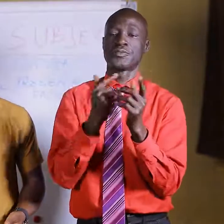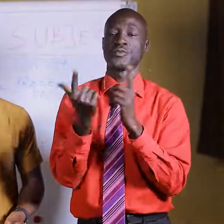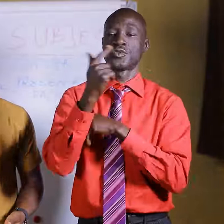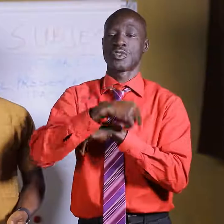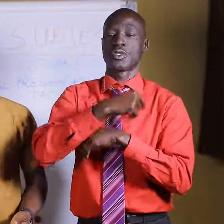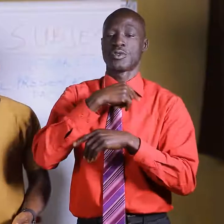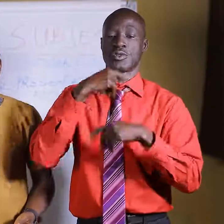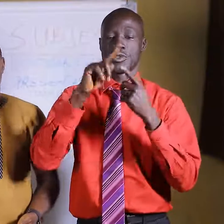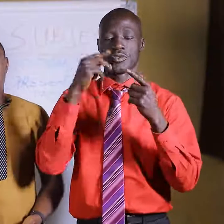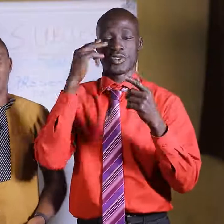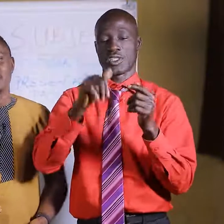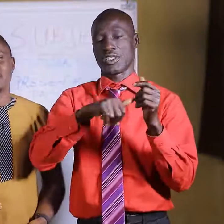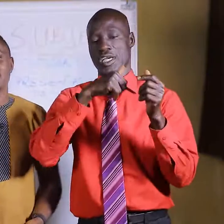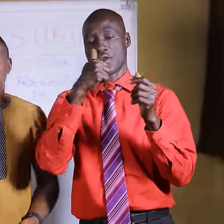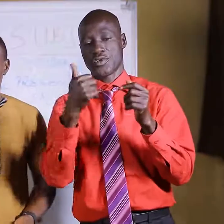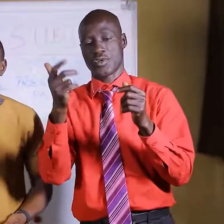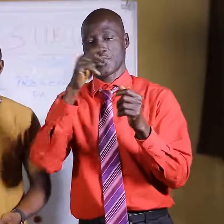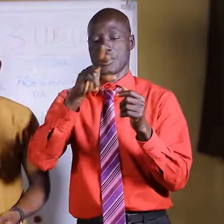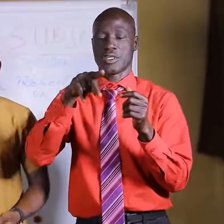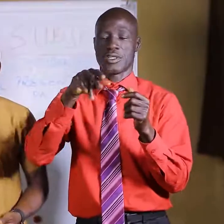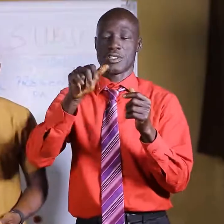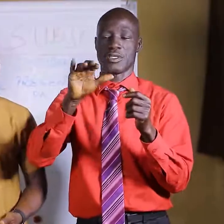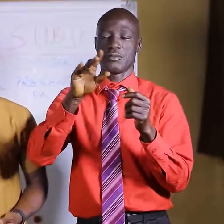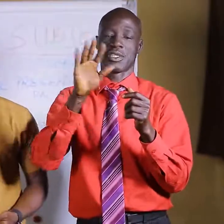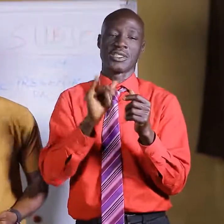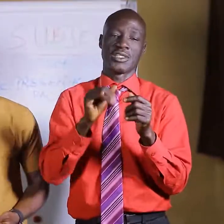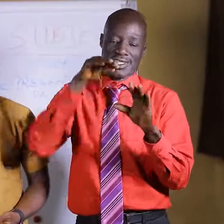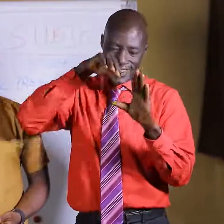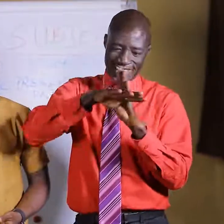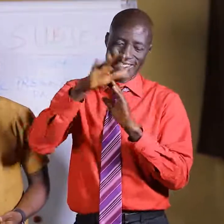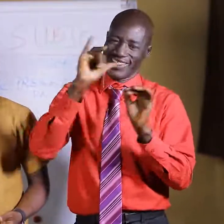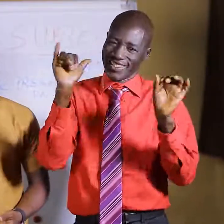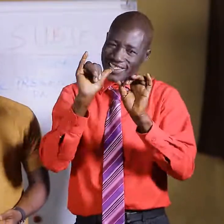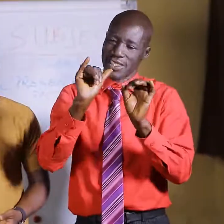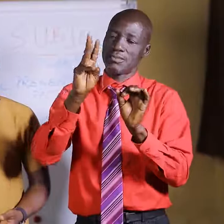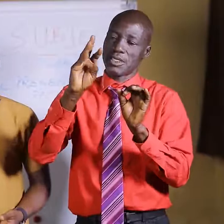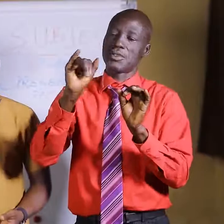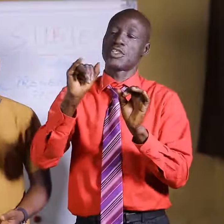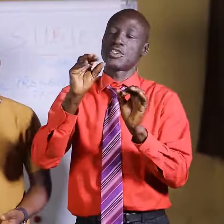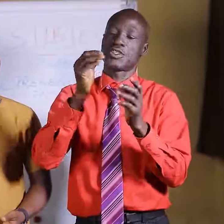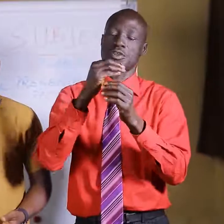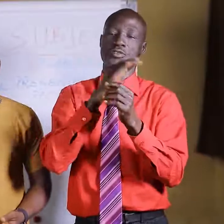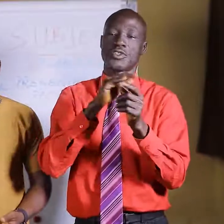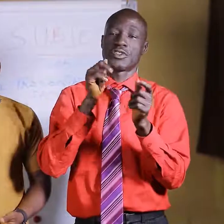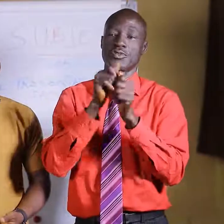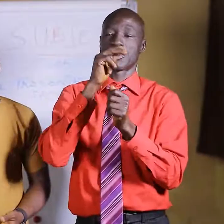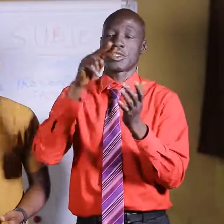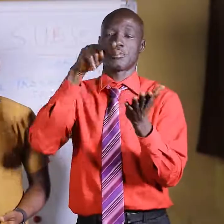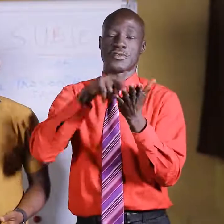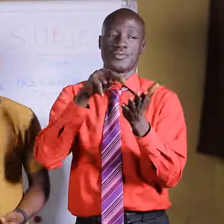to be seeing another package that is in Microsoft Office, which is a